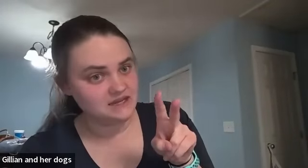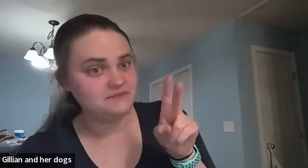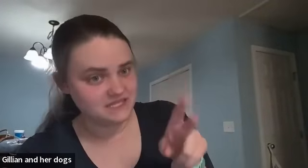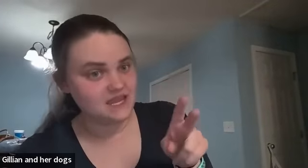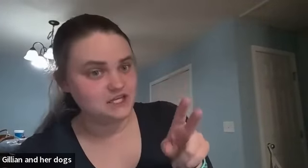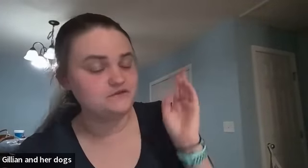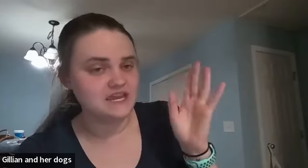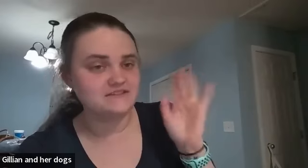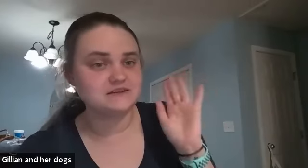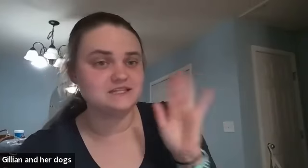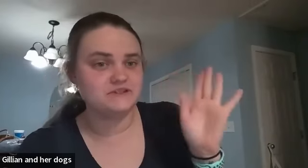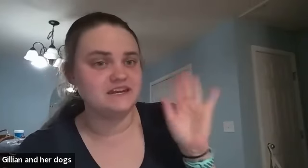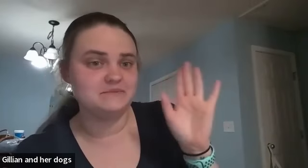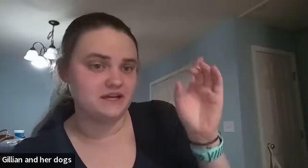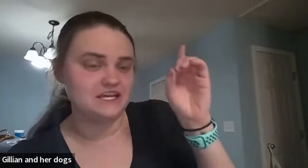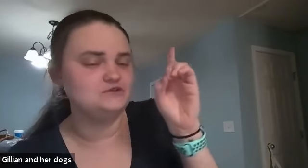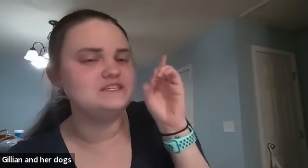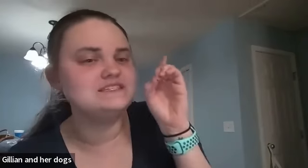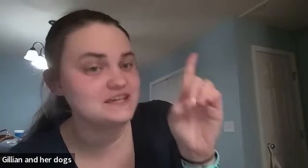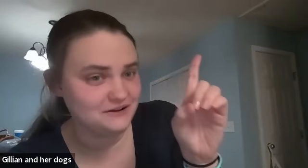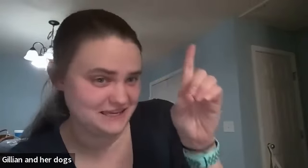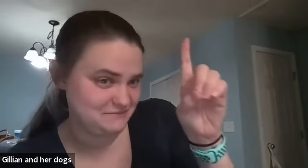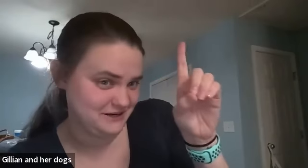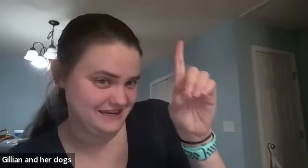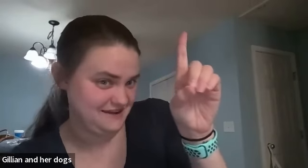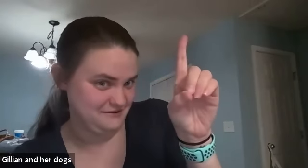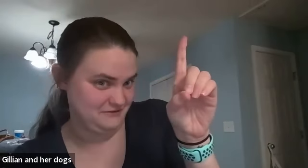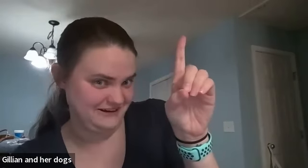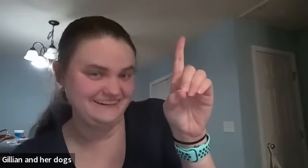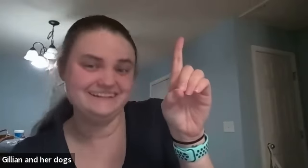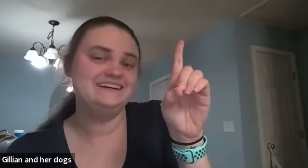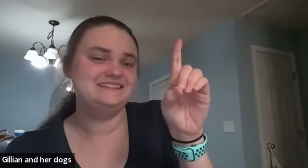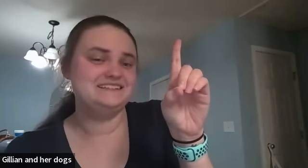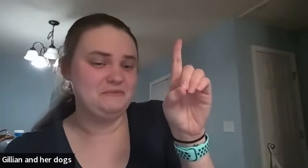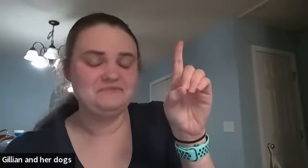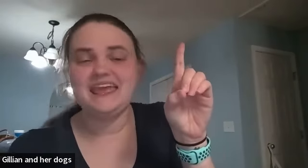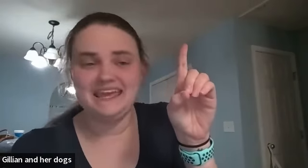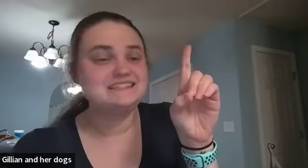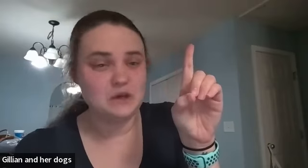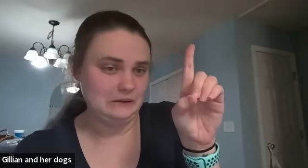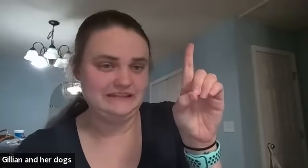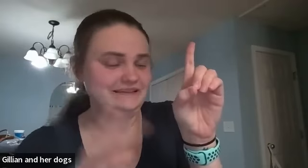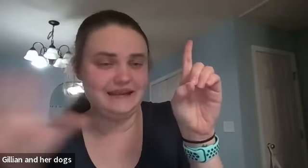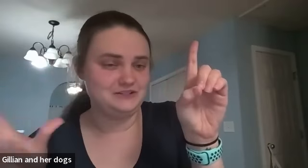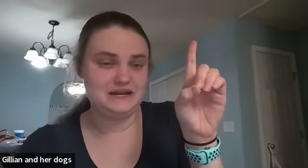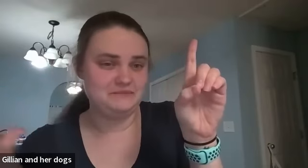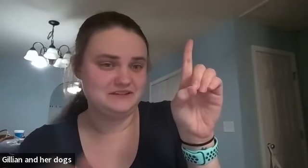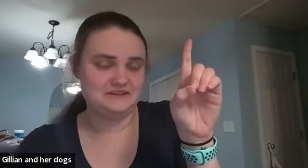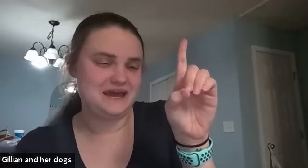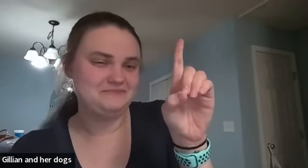Katie, you've taken this class more than anybody and you still keep putting an F over here. So it's totally natural. It happens all the time.